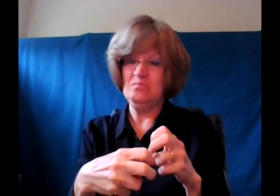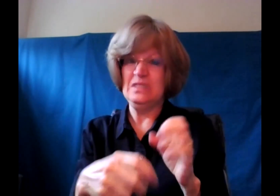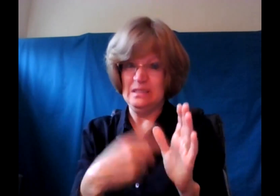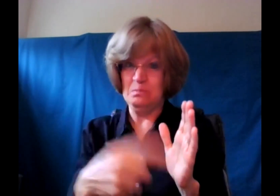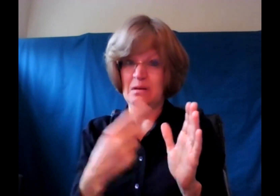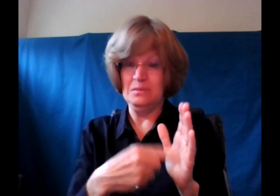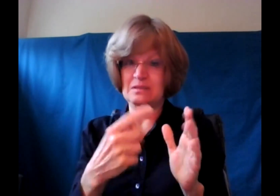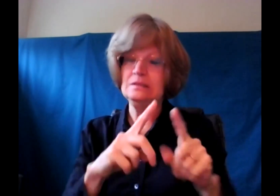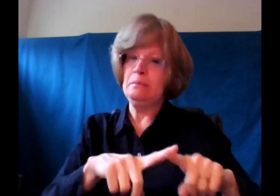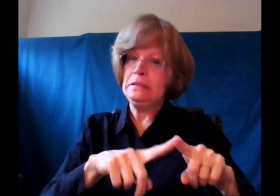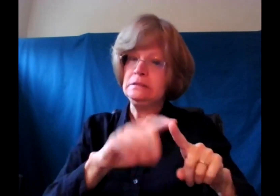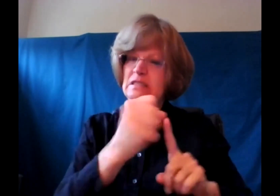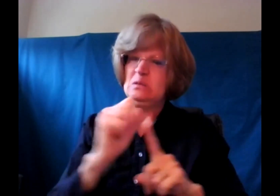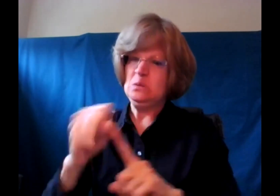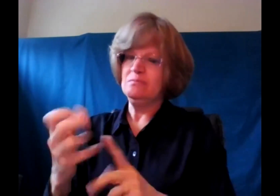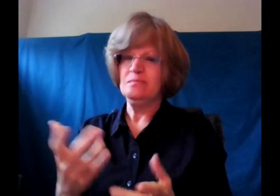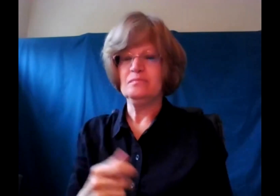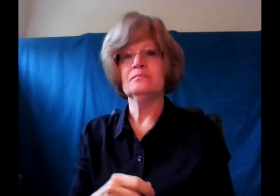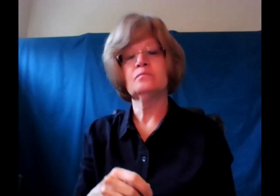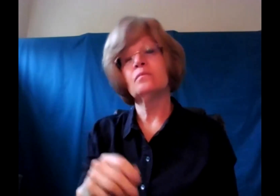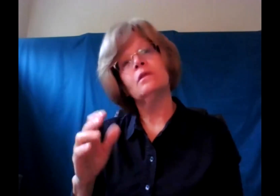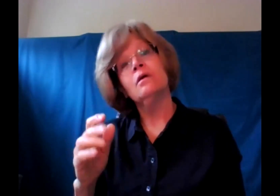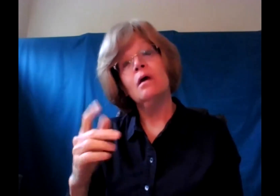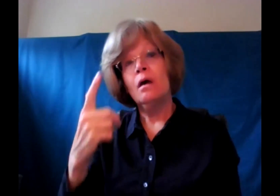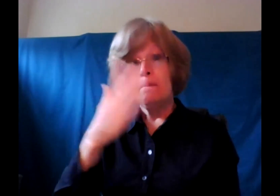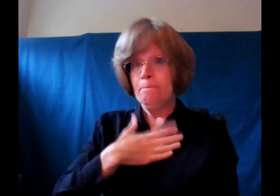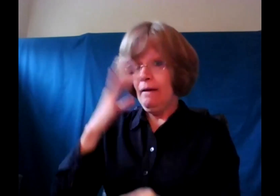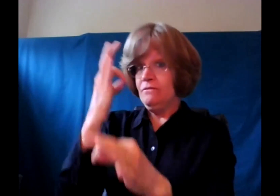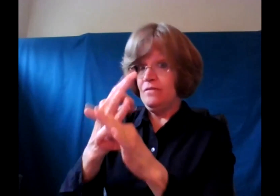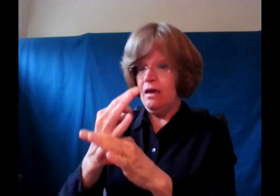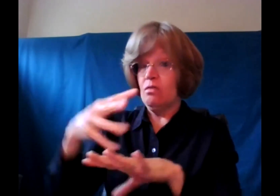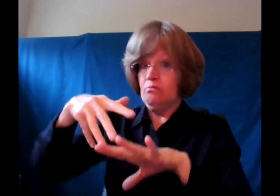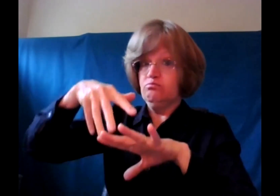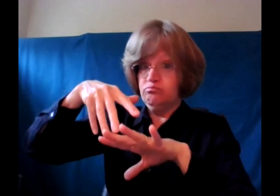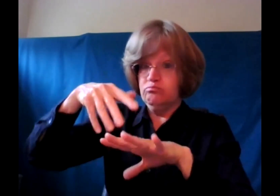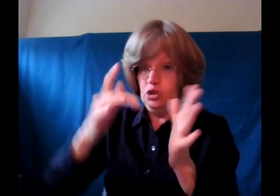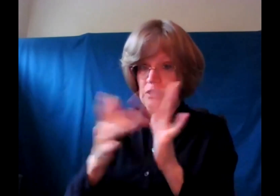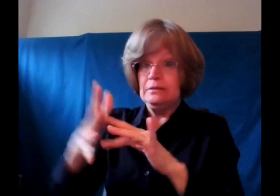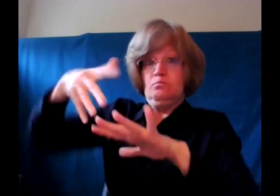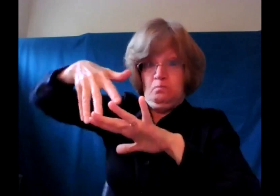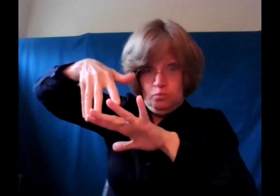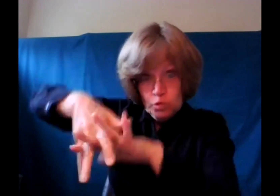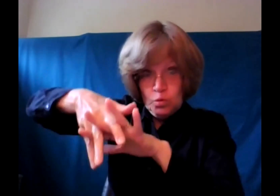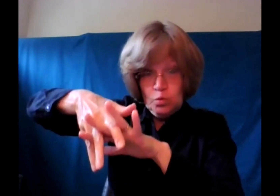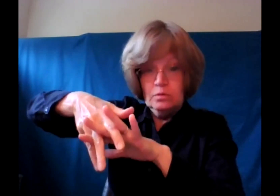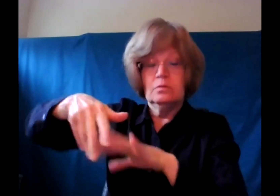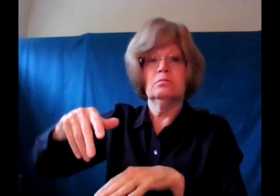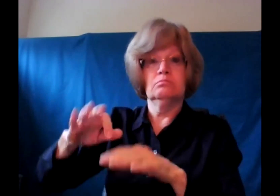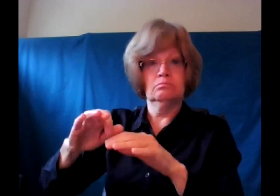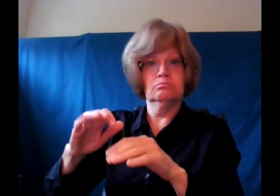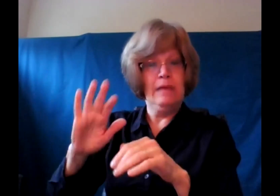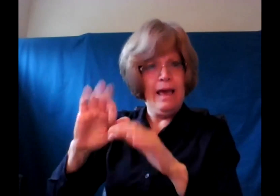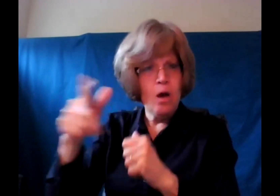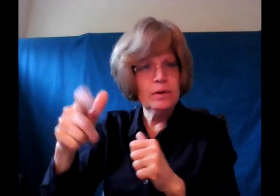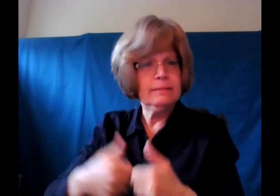difficult depending on the circumstances. But because my faith is rooted in Jesus, the way he lived,